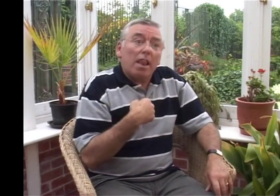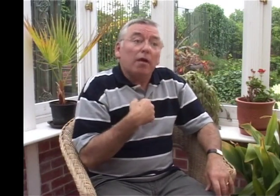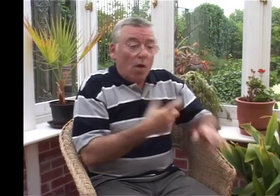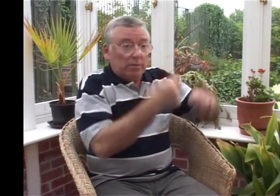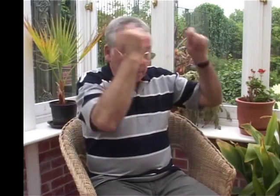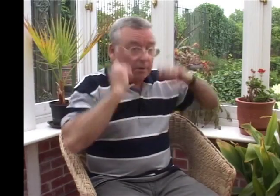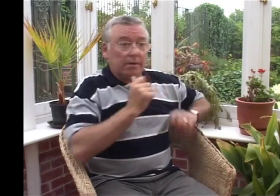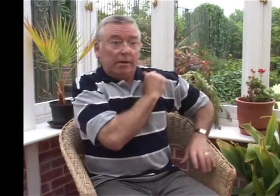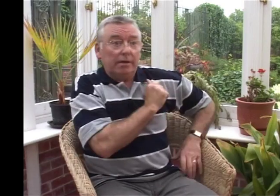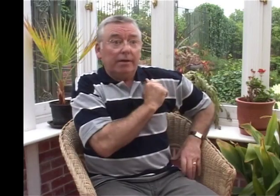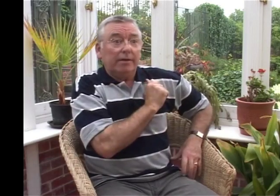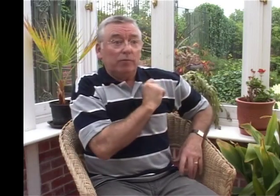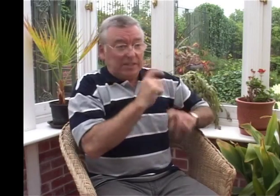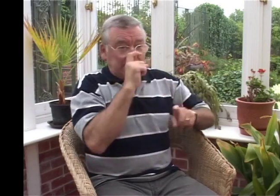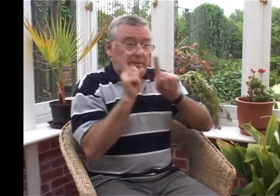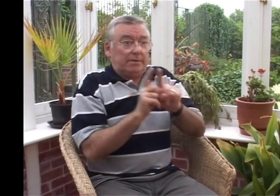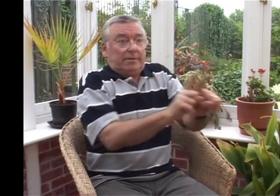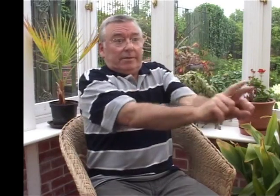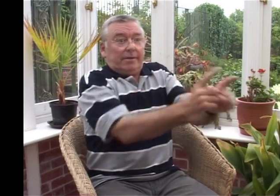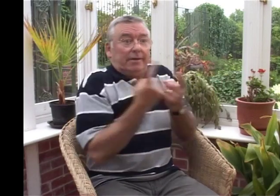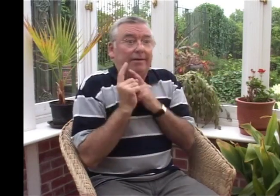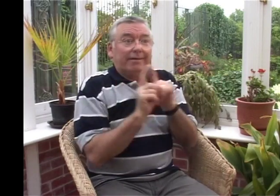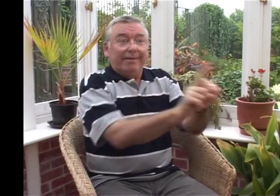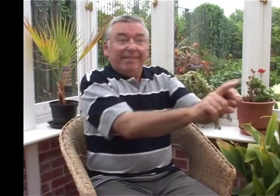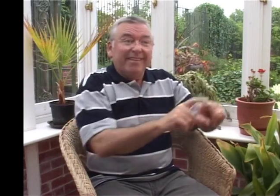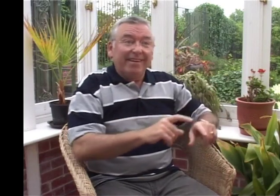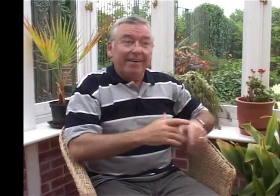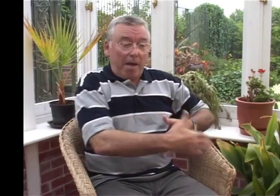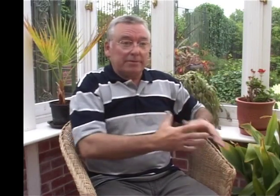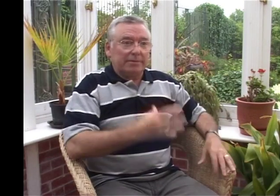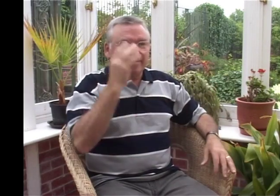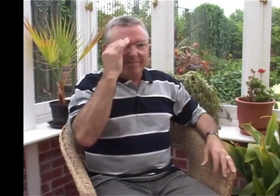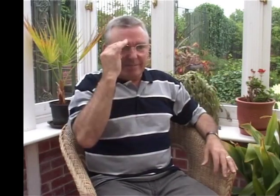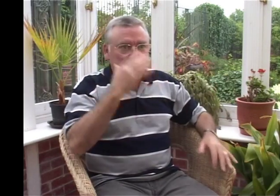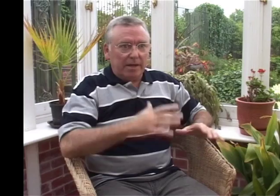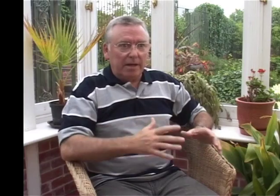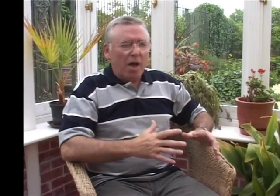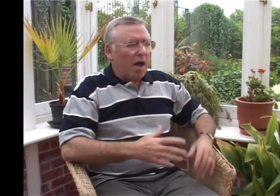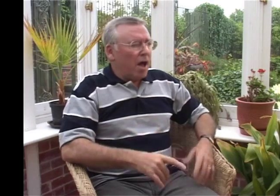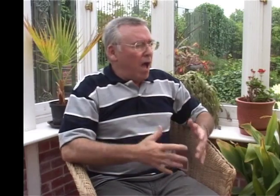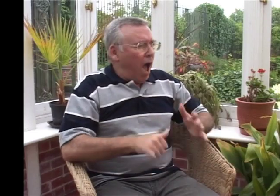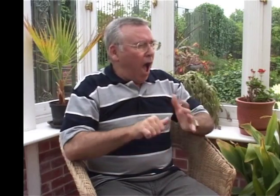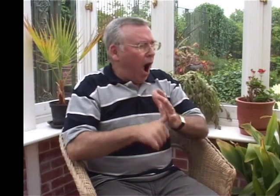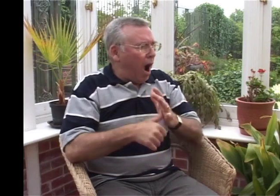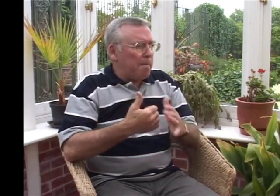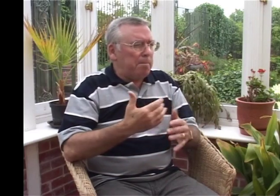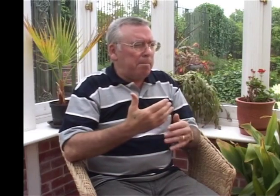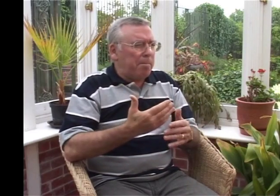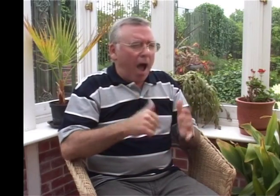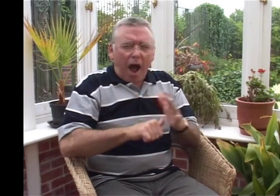went to a hearing school we used to wear them all the time. We had the boxes just by our sides and strapped over our shoulders. It was